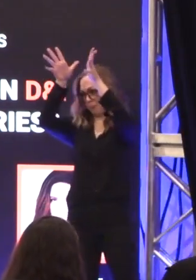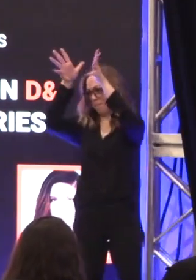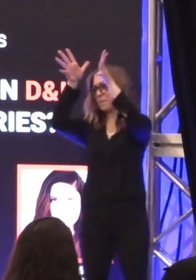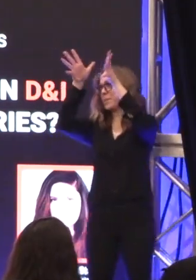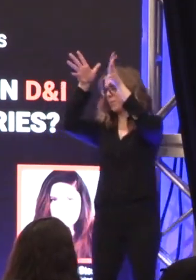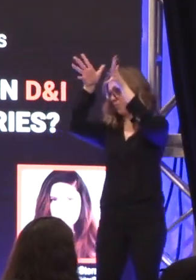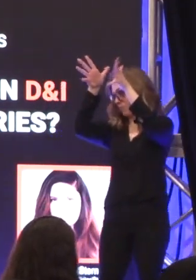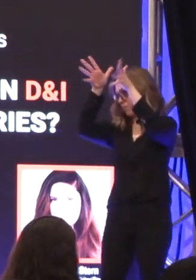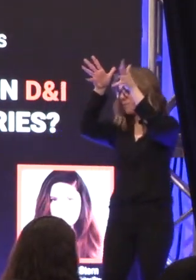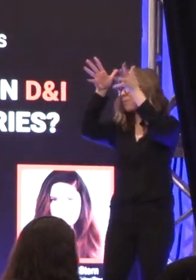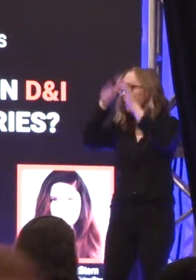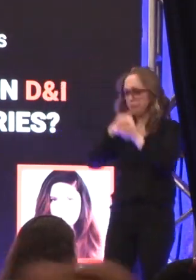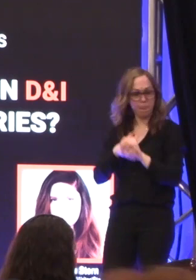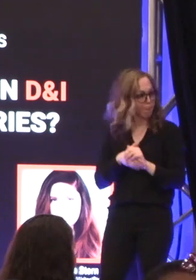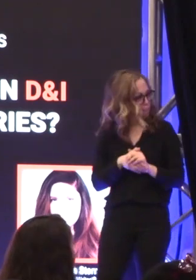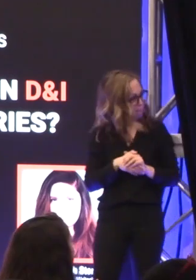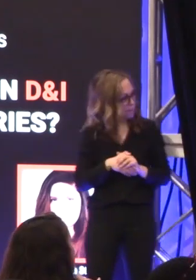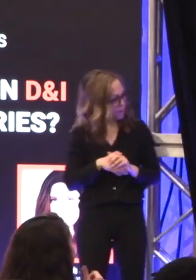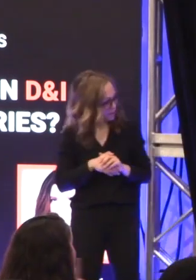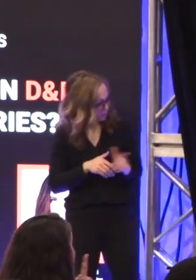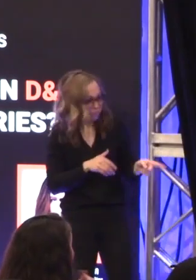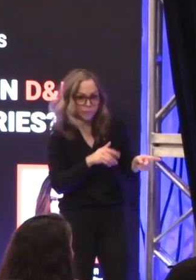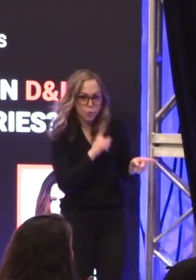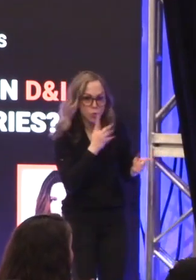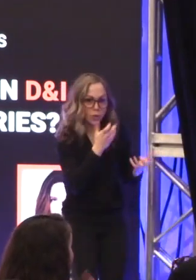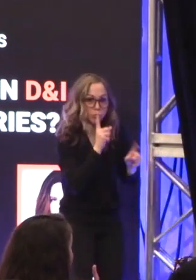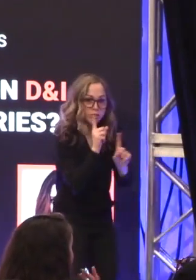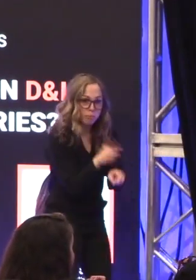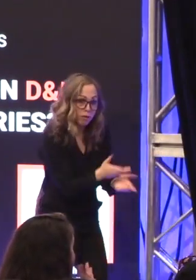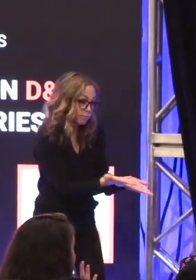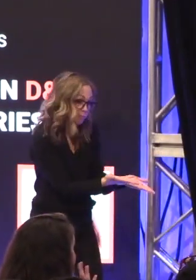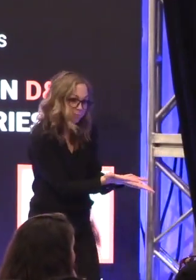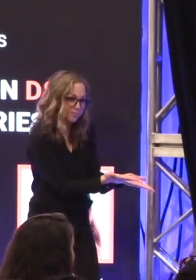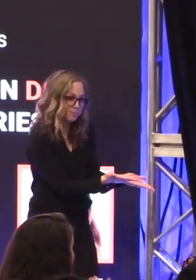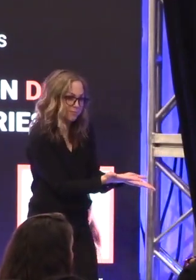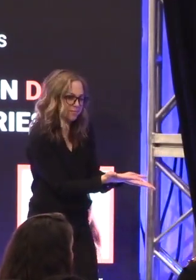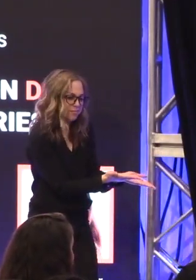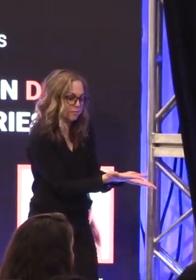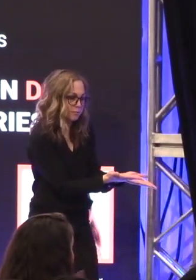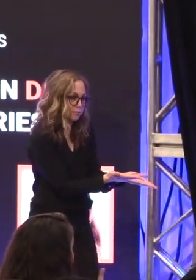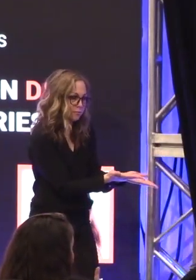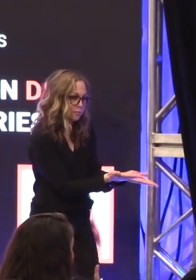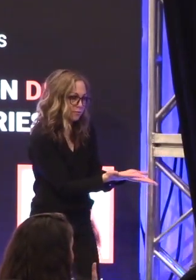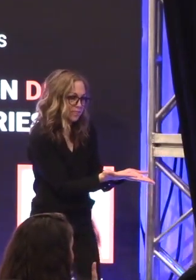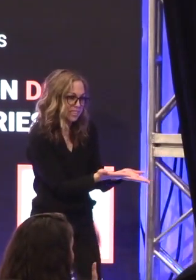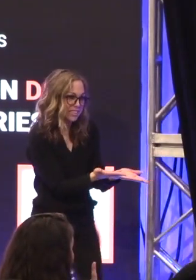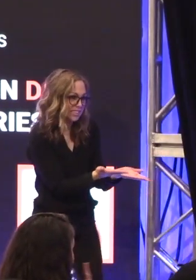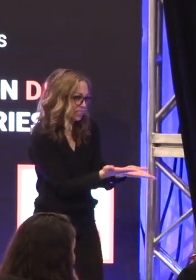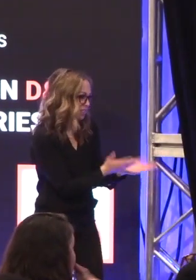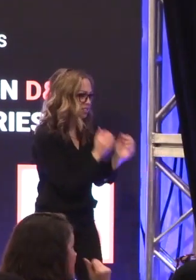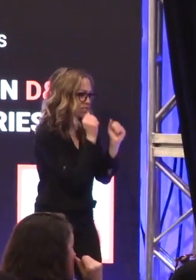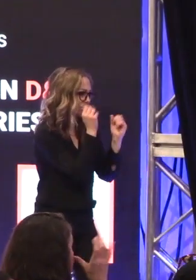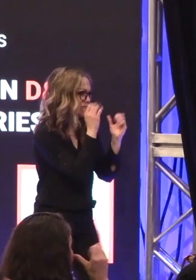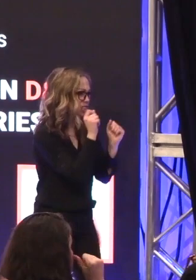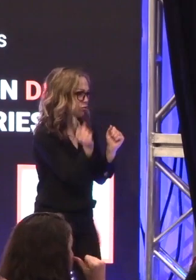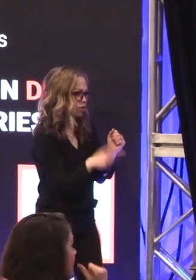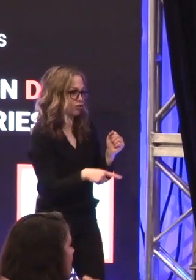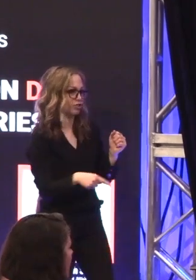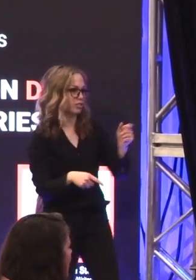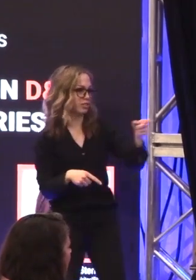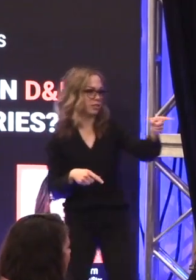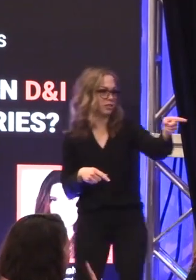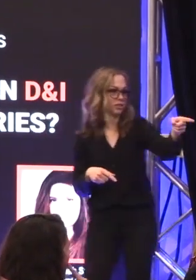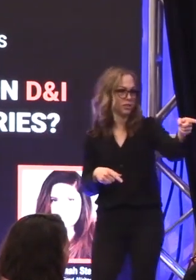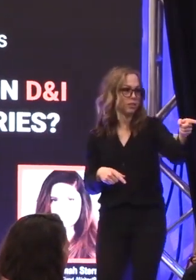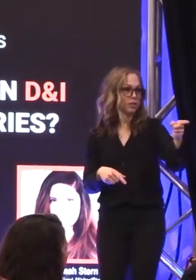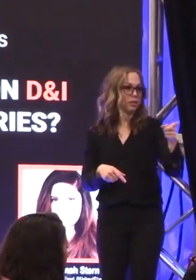Thank you. I'm not sure which one of you wants to speak to that, but I think that's an amazing question. Yeah. I mean, I might have the most